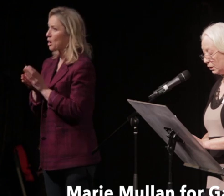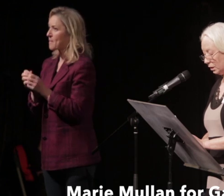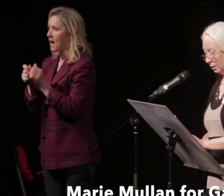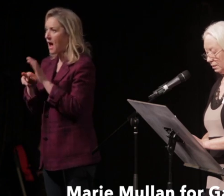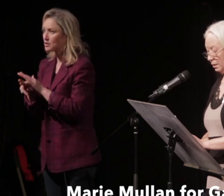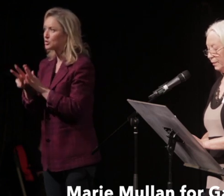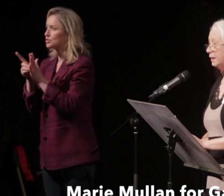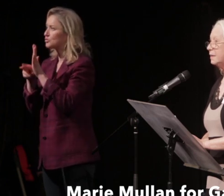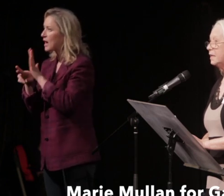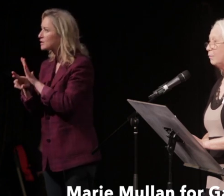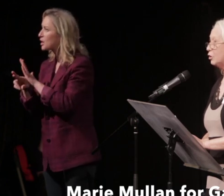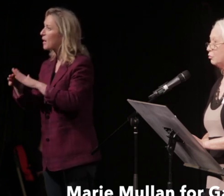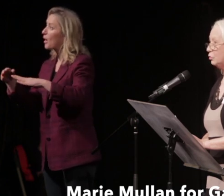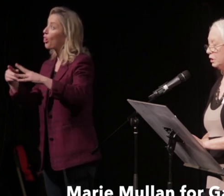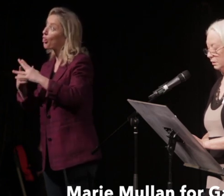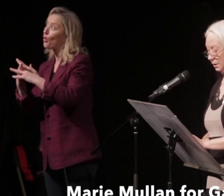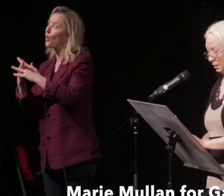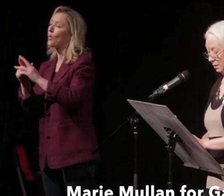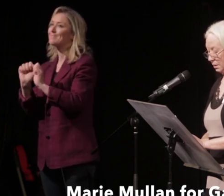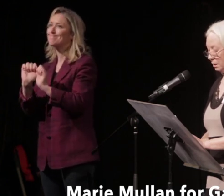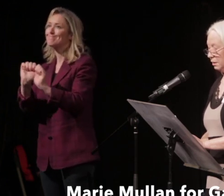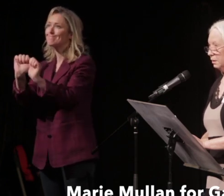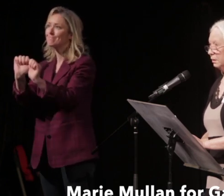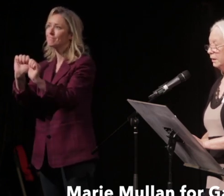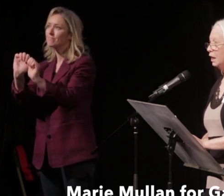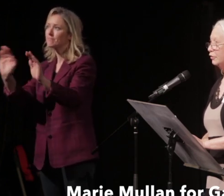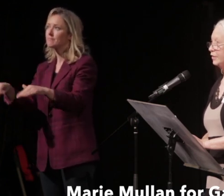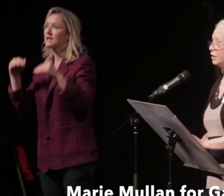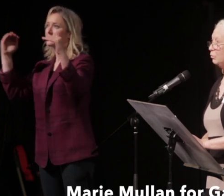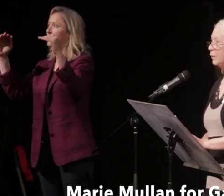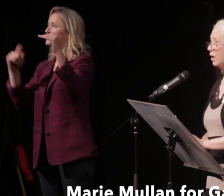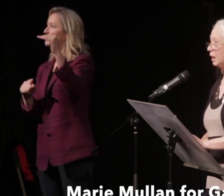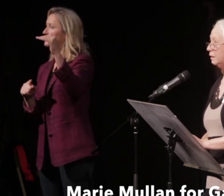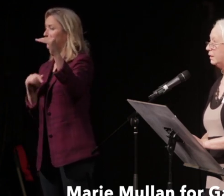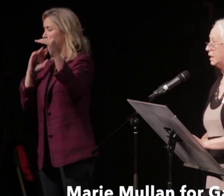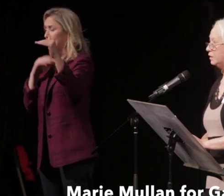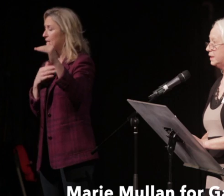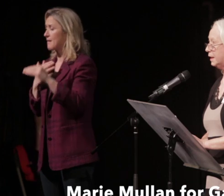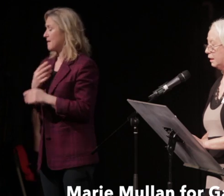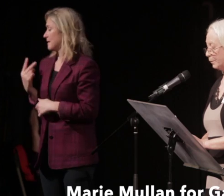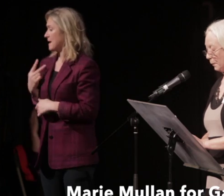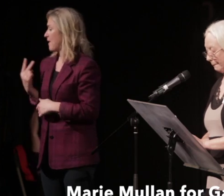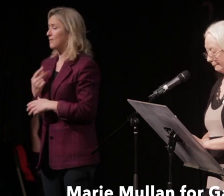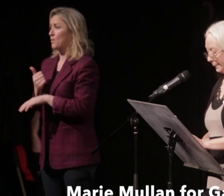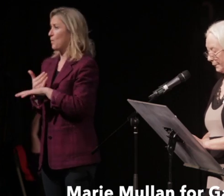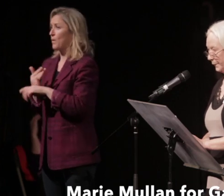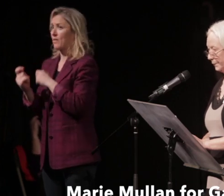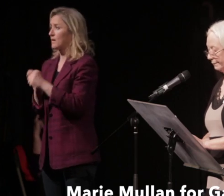and director by the established route, neither of us would be working in the theatre today.